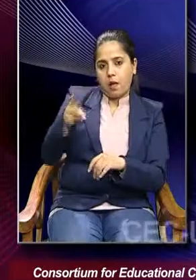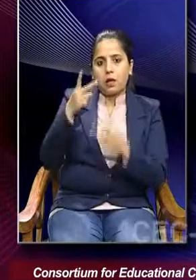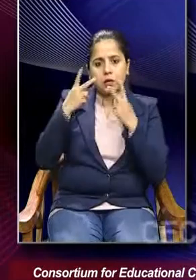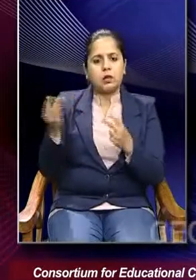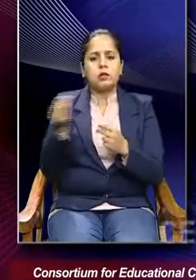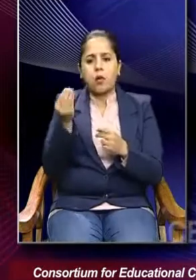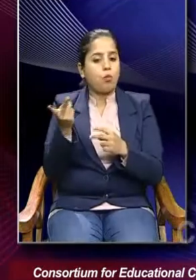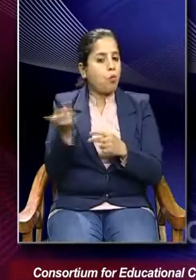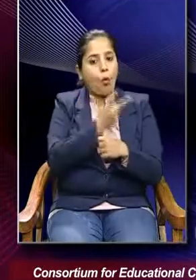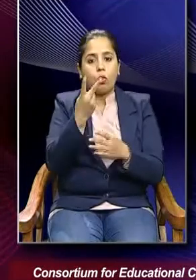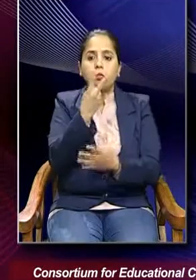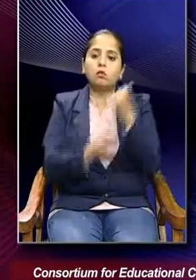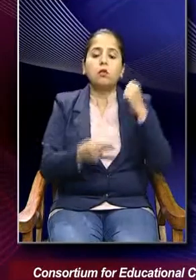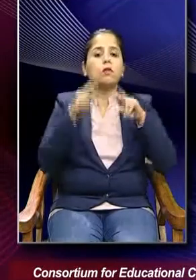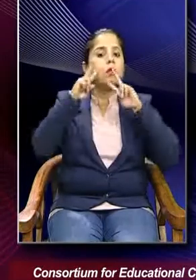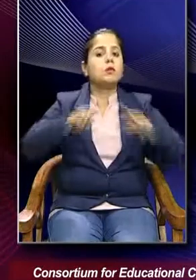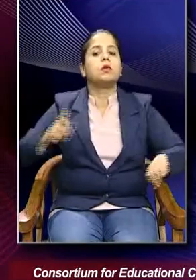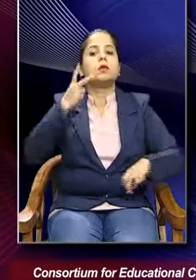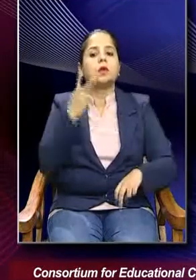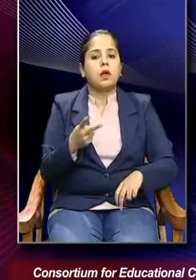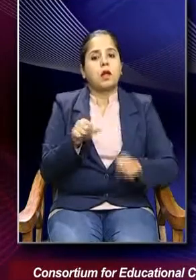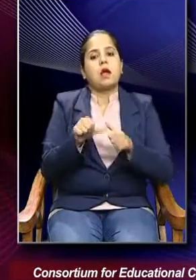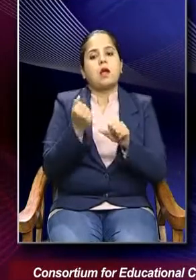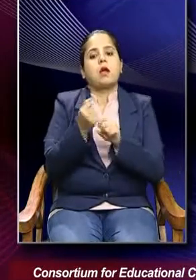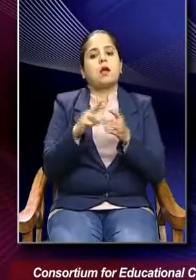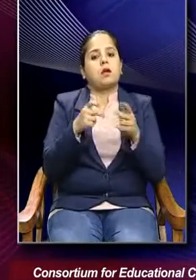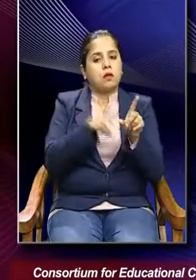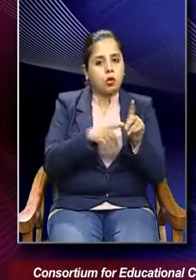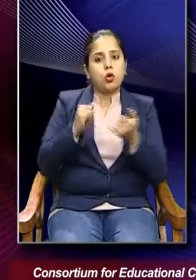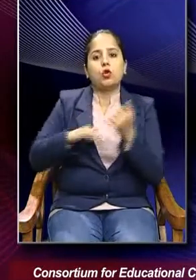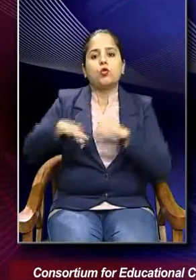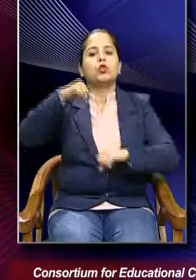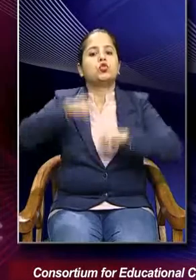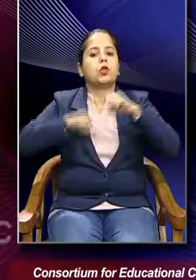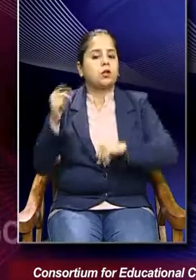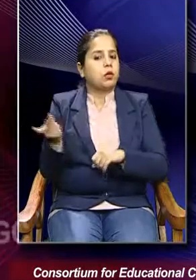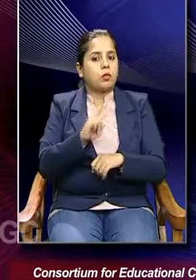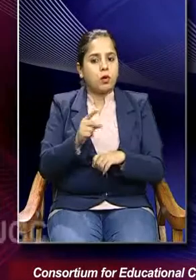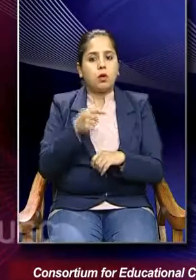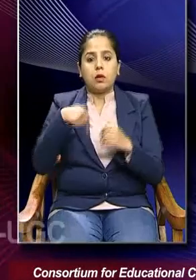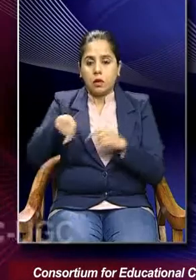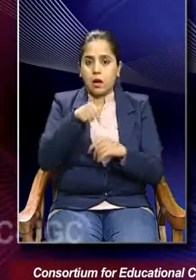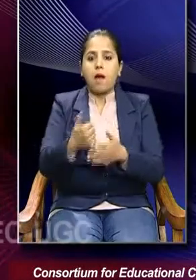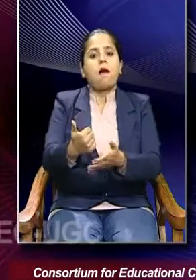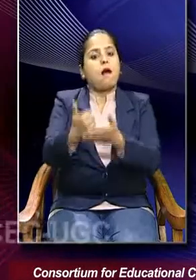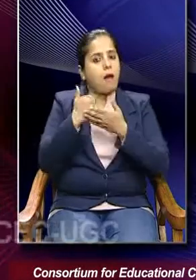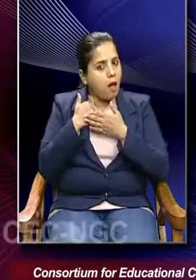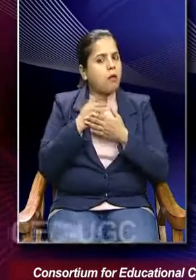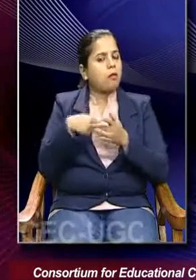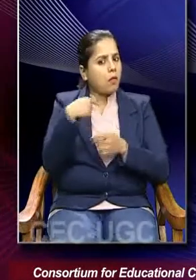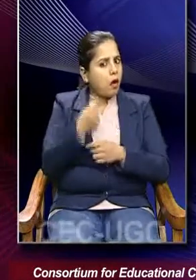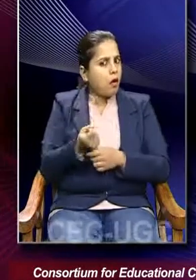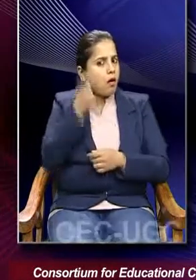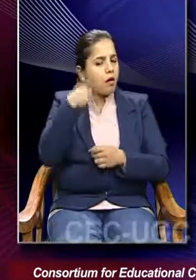both, especially also in terms of agency and social structure. Giddens help us to understand